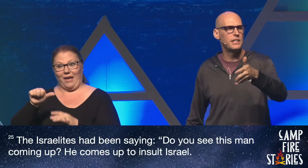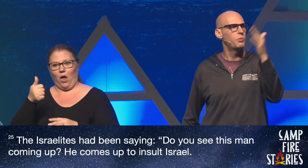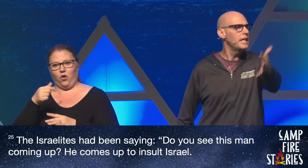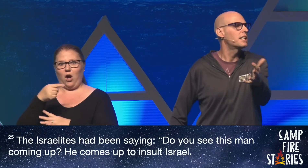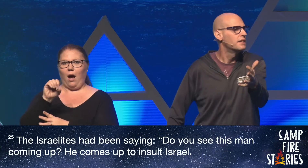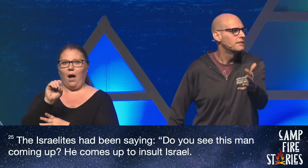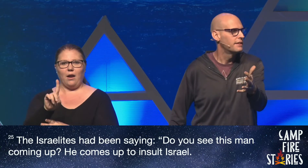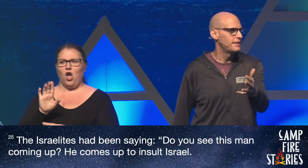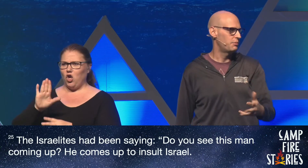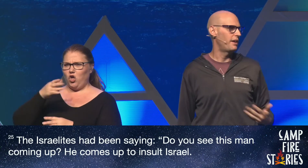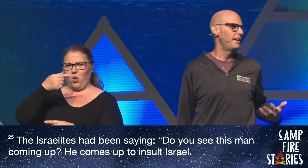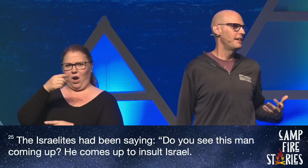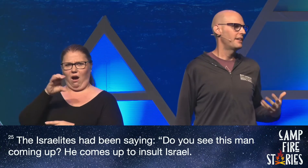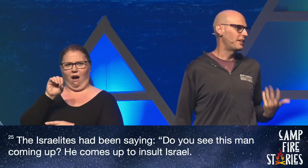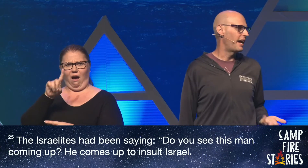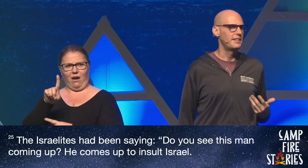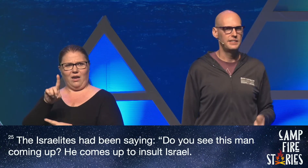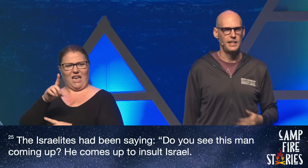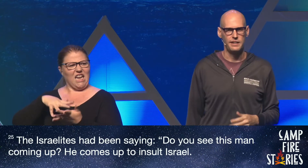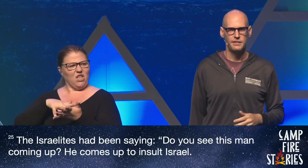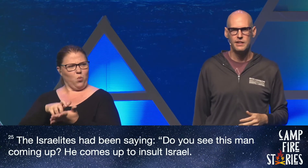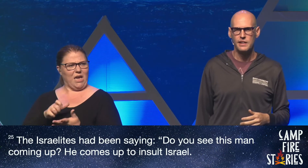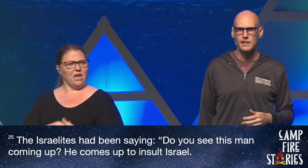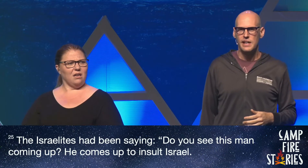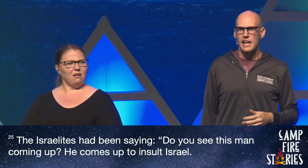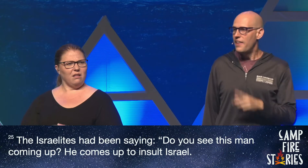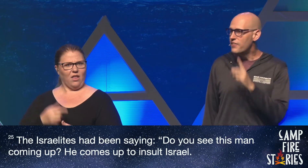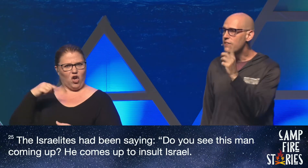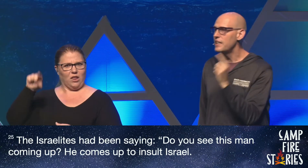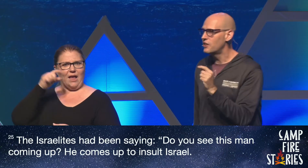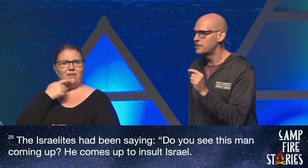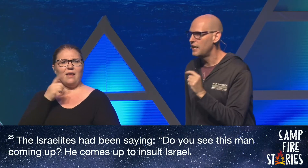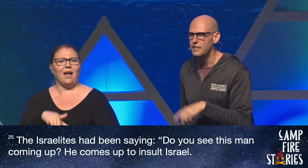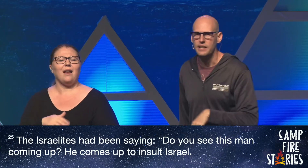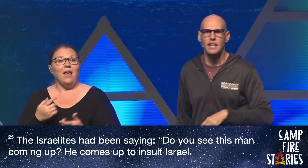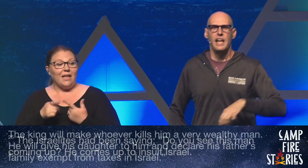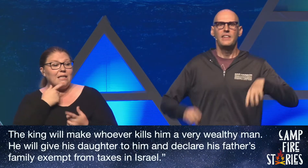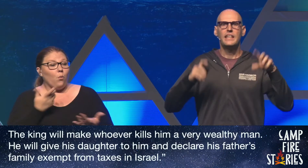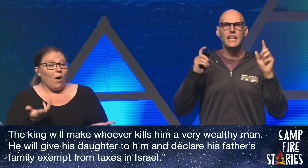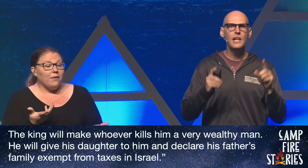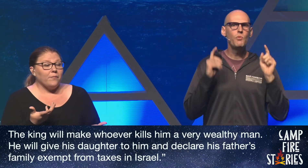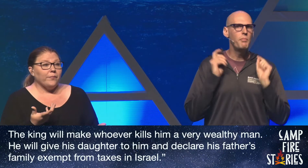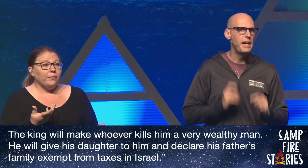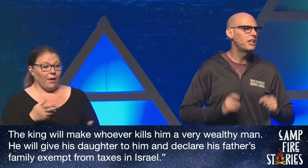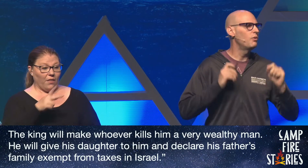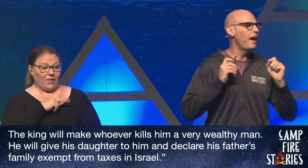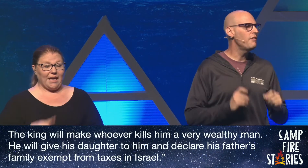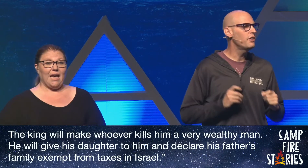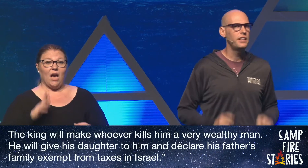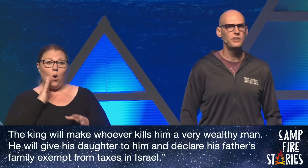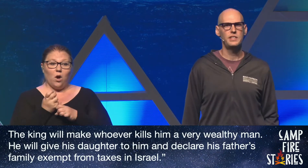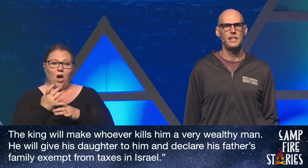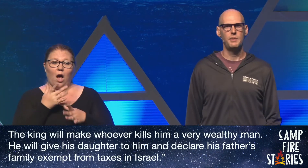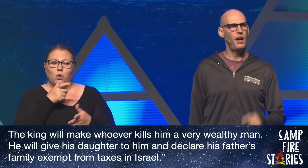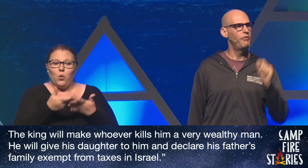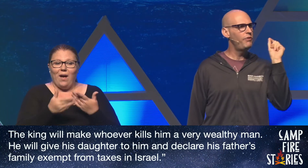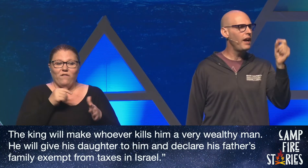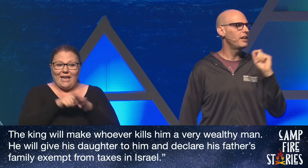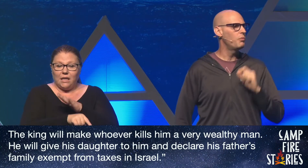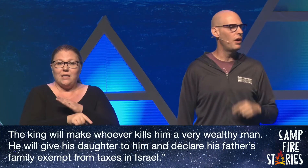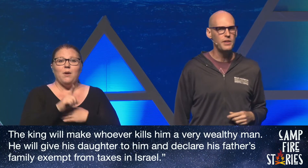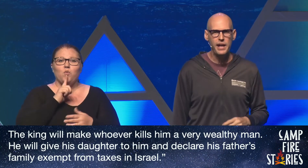God is weak, is what Goliath is saying. And then they start saying this, the king will make whoever kills him